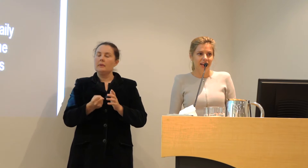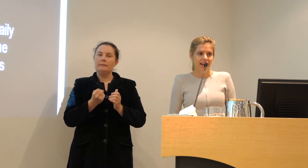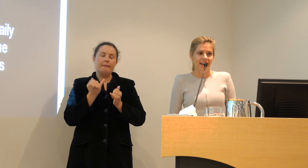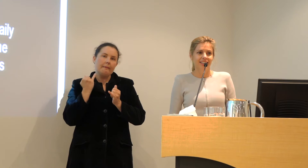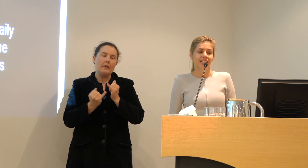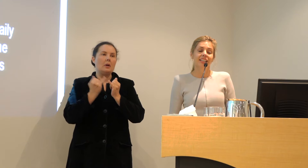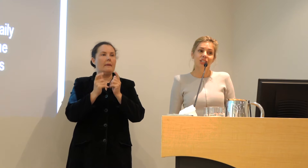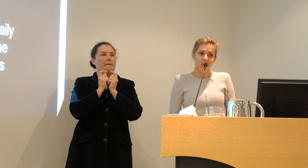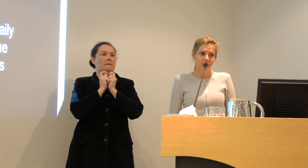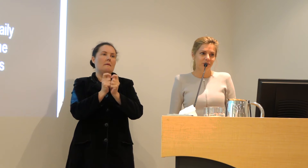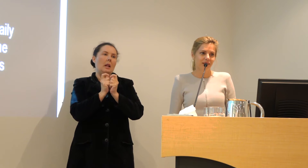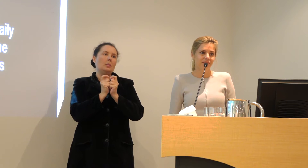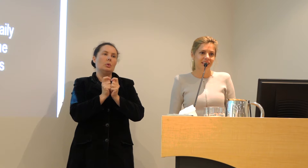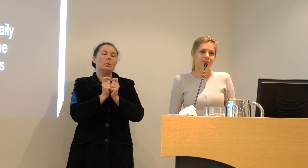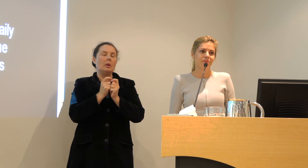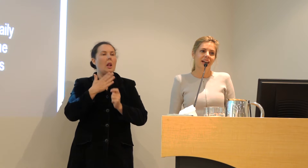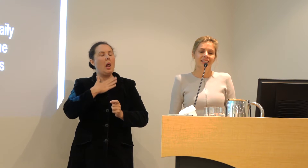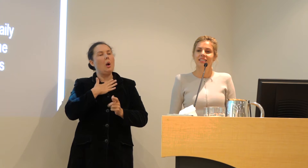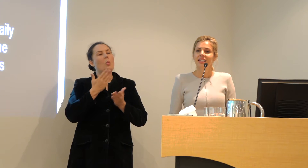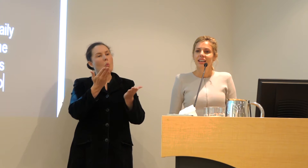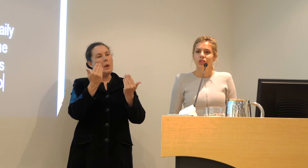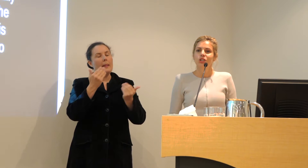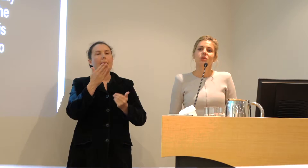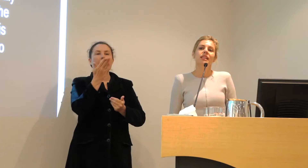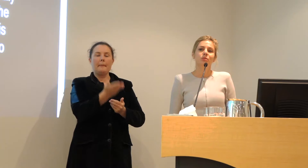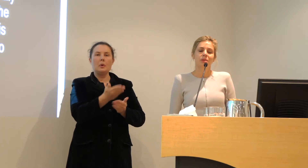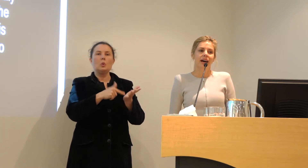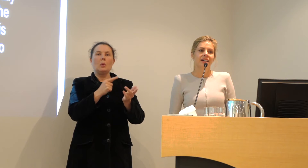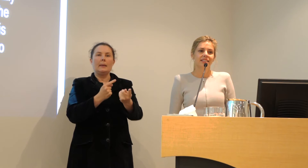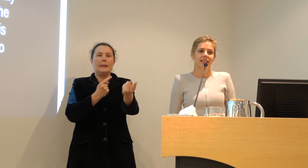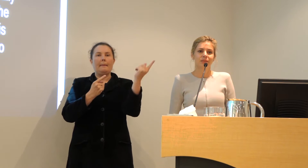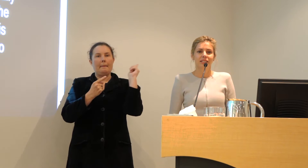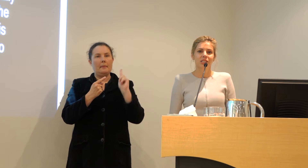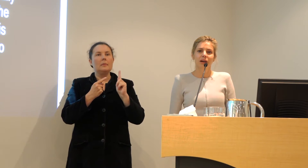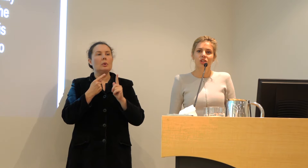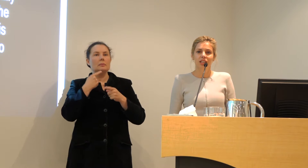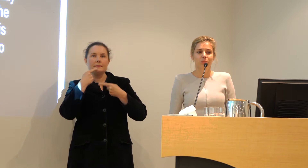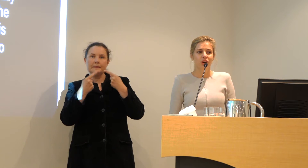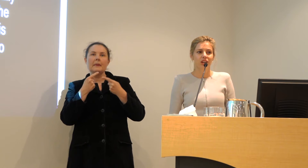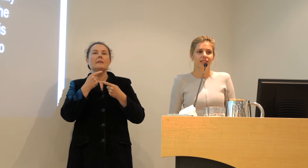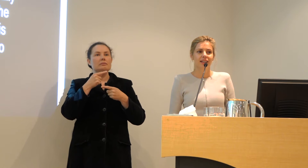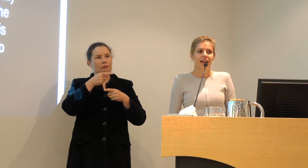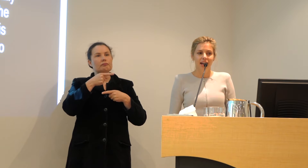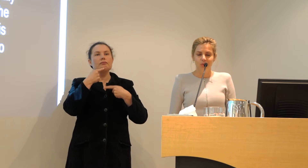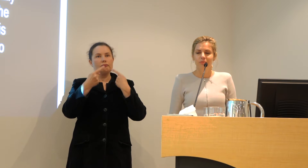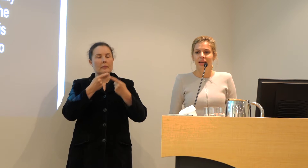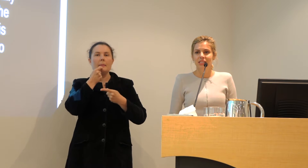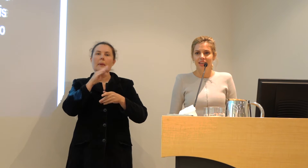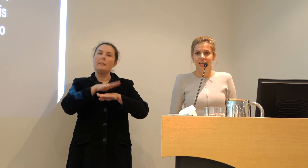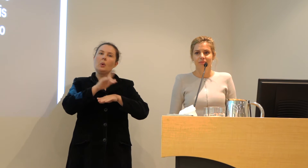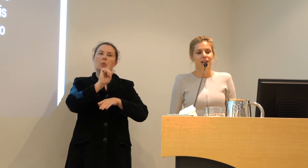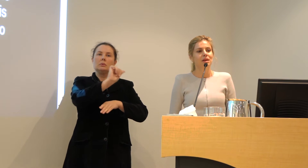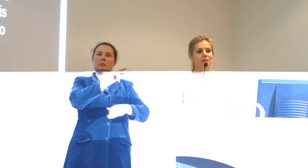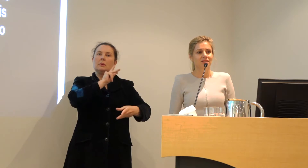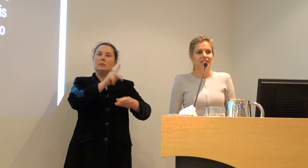invaluable, and I'd like to welcome him to come up and talk to you a little bit about his participation in the project and what it means